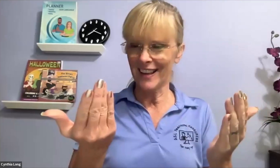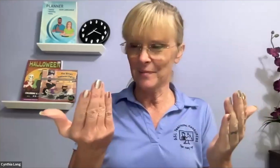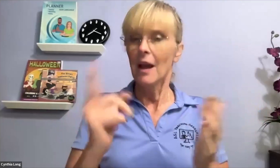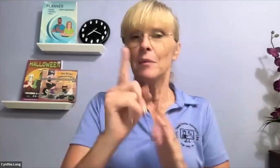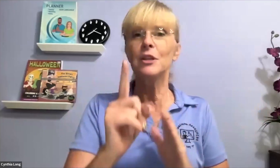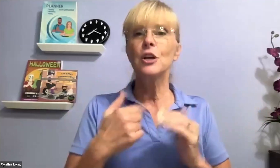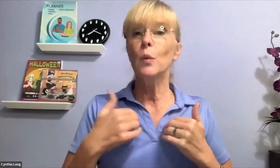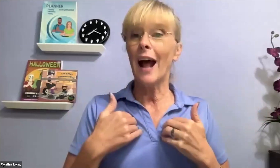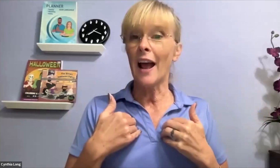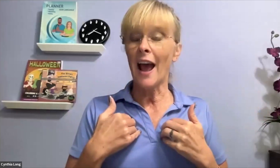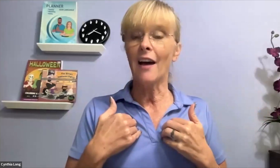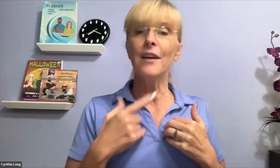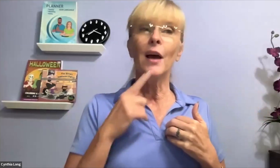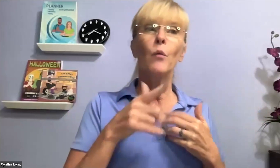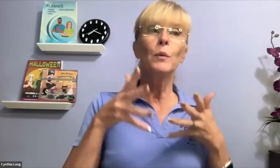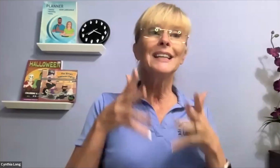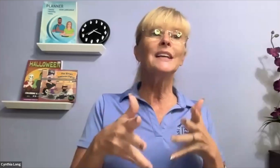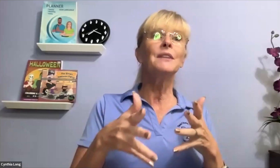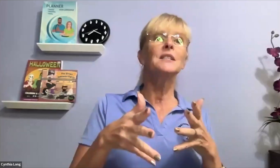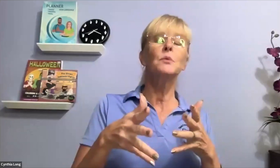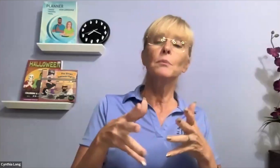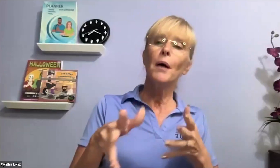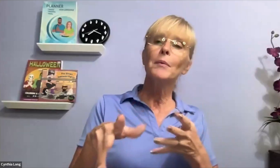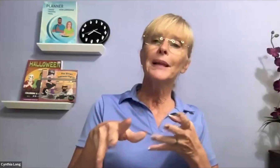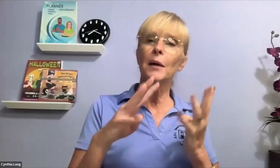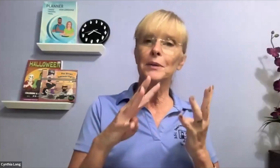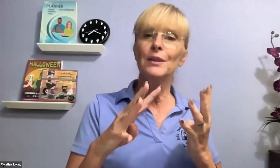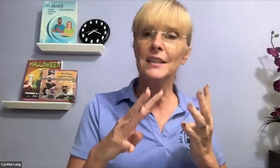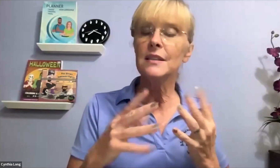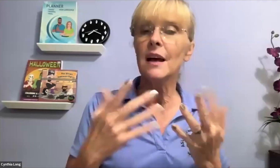everything. I'm going to show you what I have, and we will leave this. We'll probably upload this